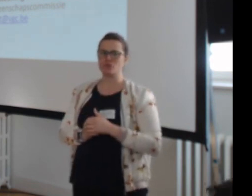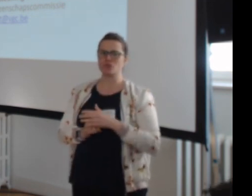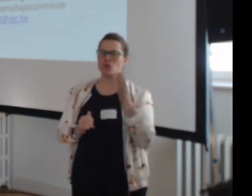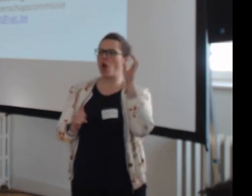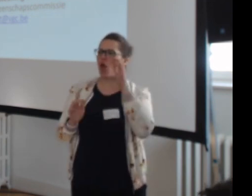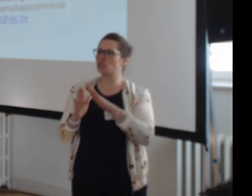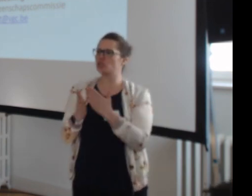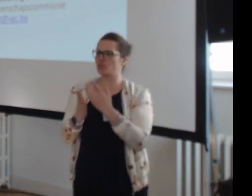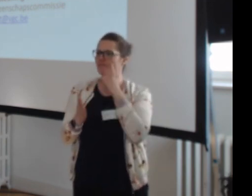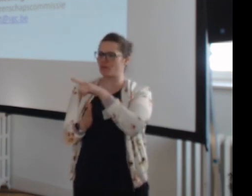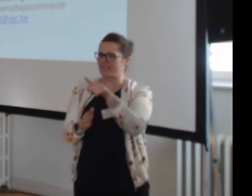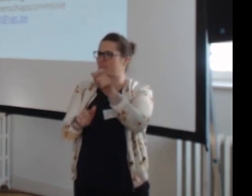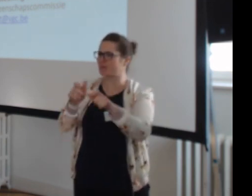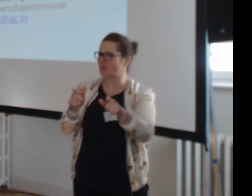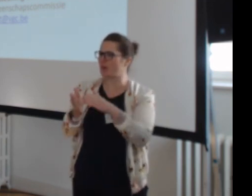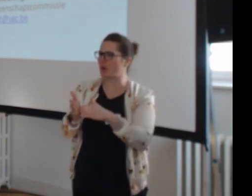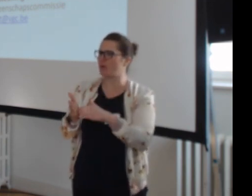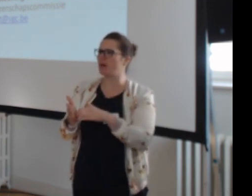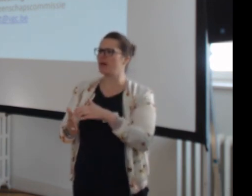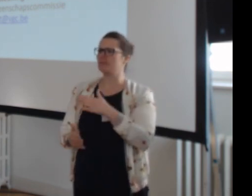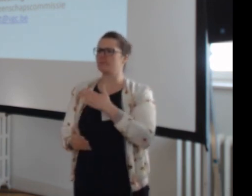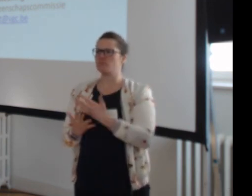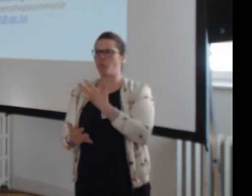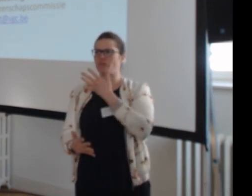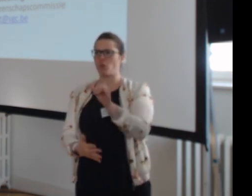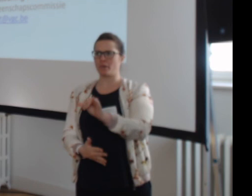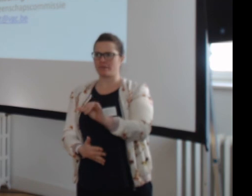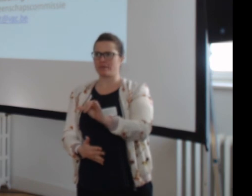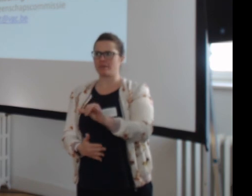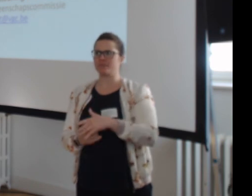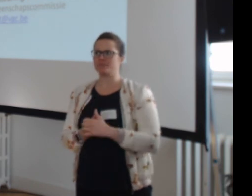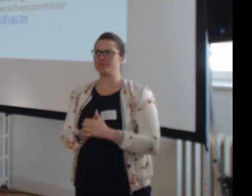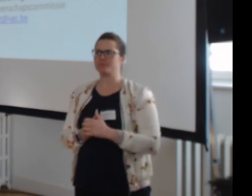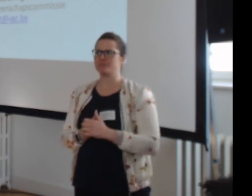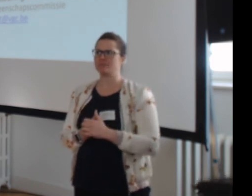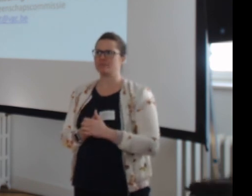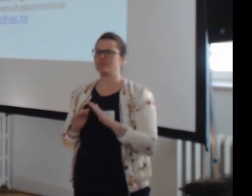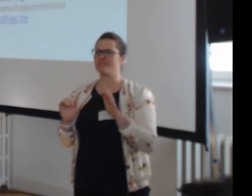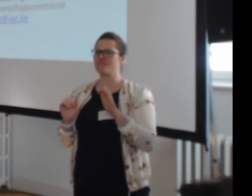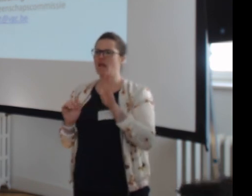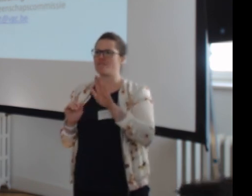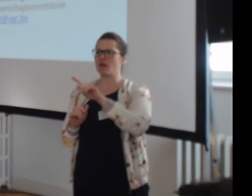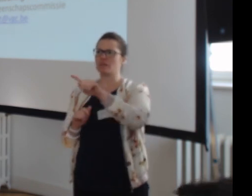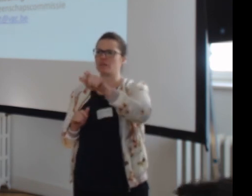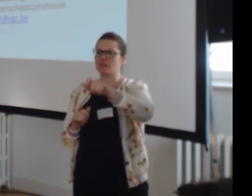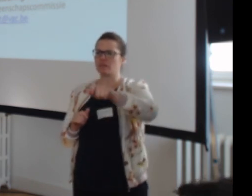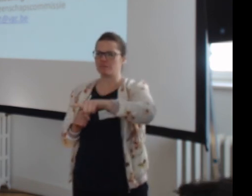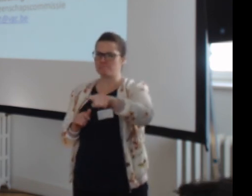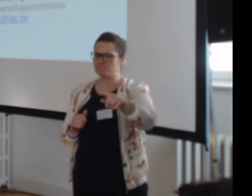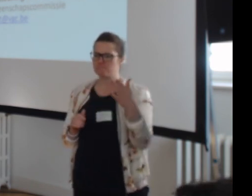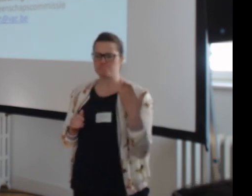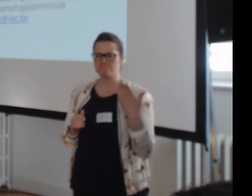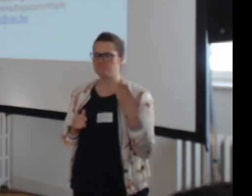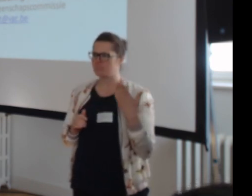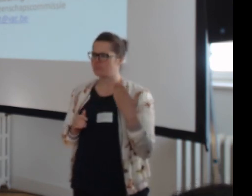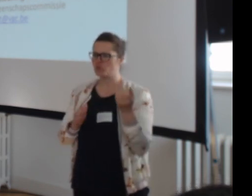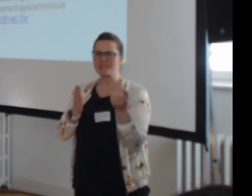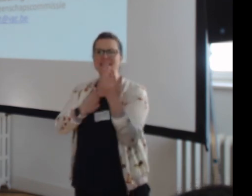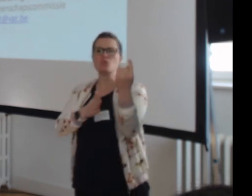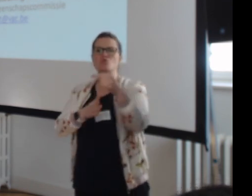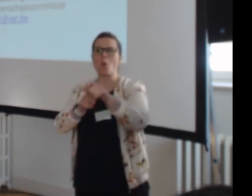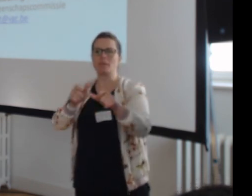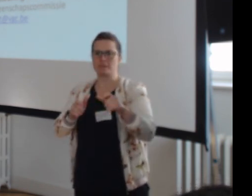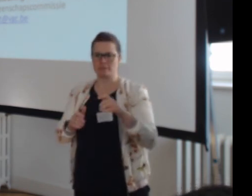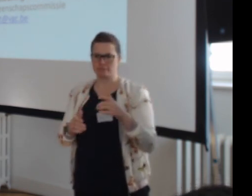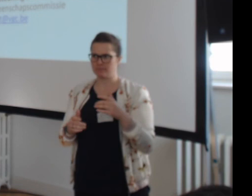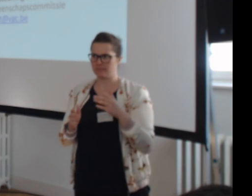those newcomers. But what I noticed is that many of them do not have a